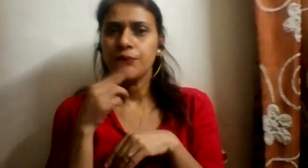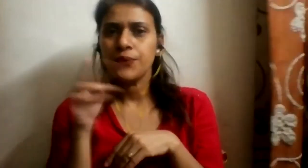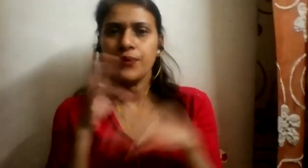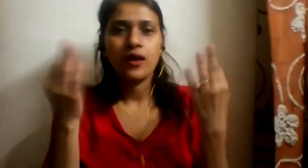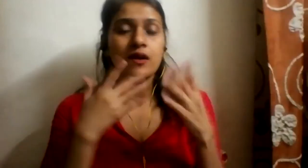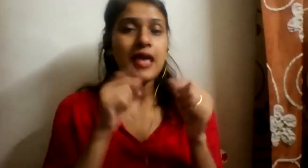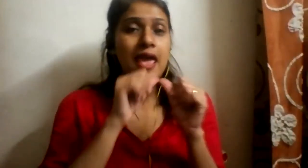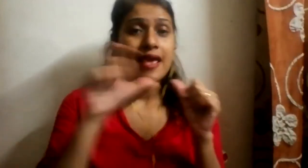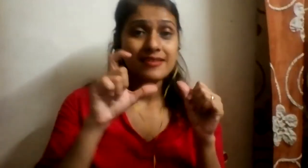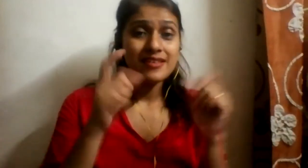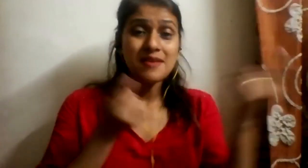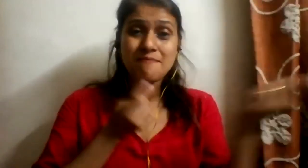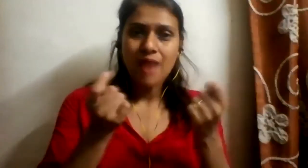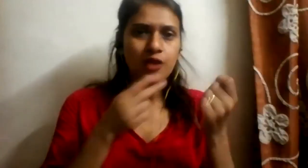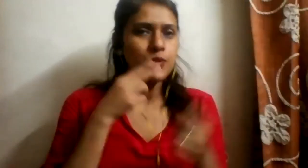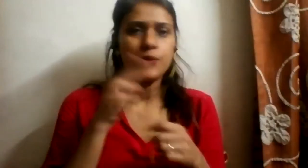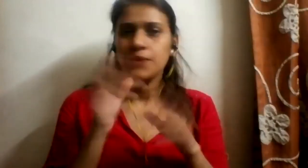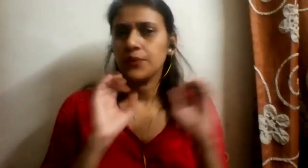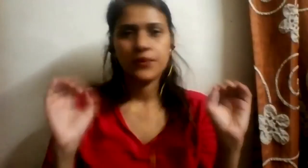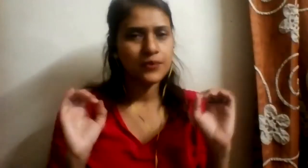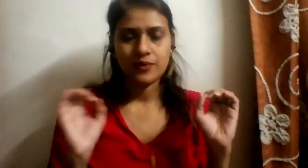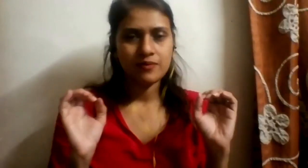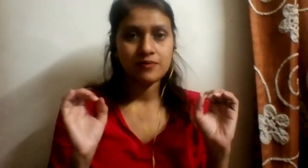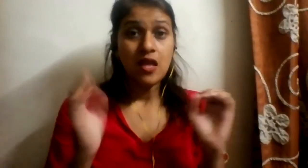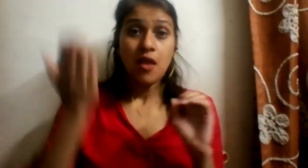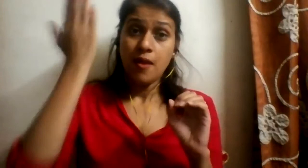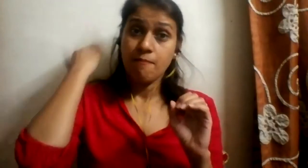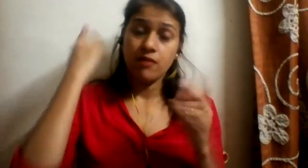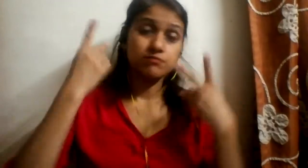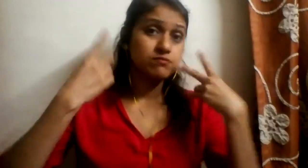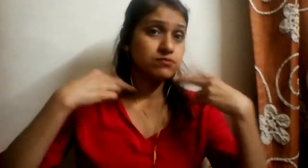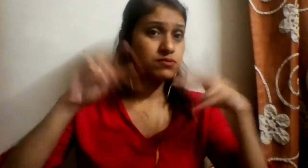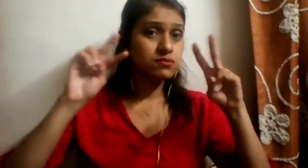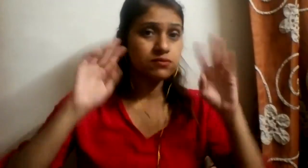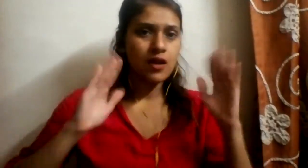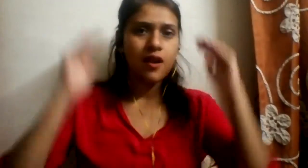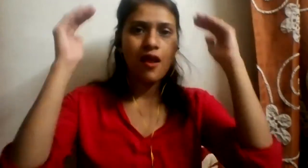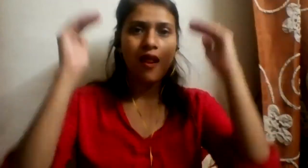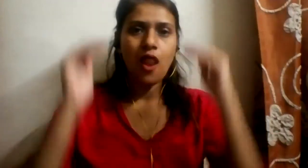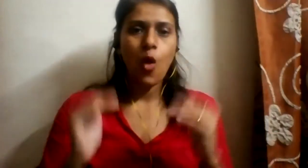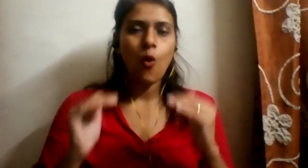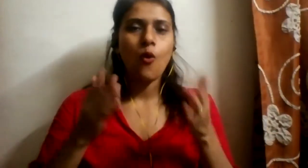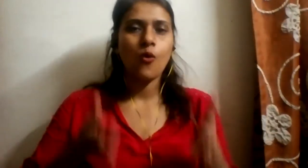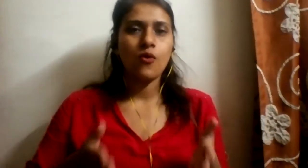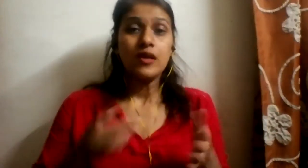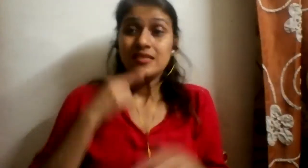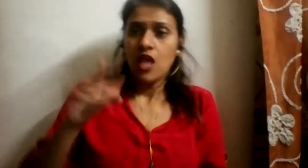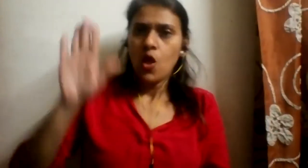buses, nobody can. But then earlier it used to be a very regular practice. So you need to say no. You need to raise your voice for your rights.